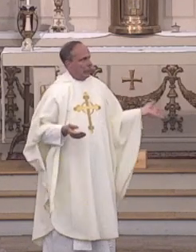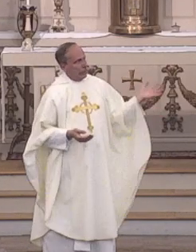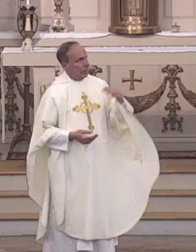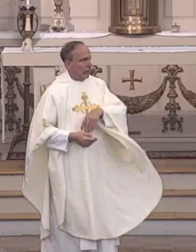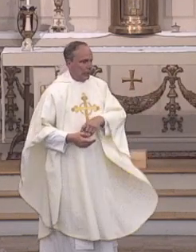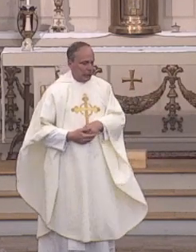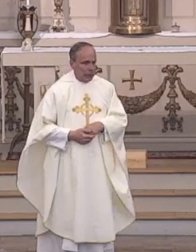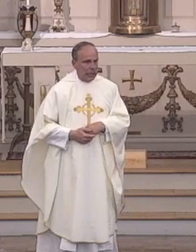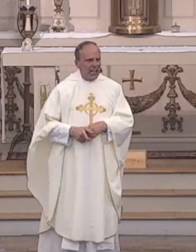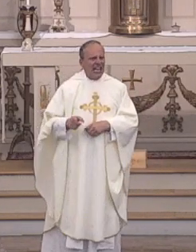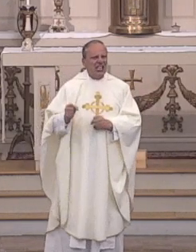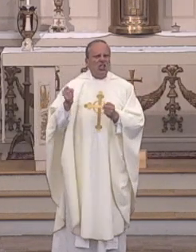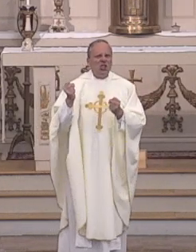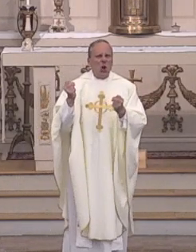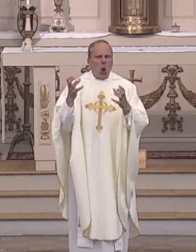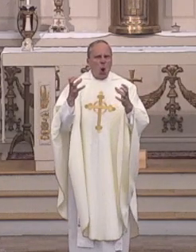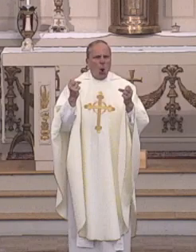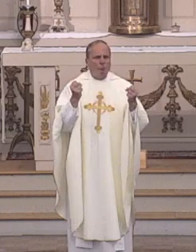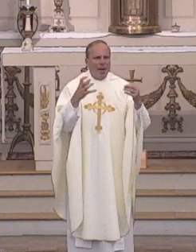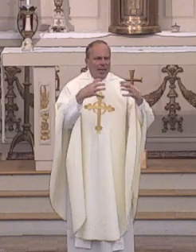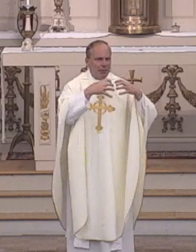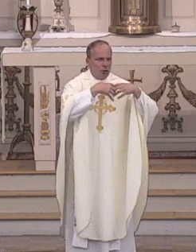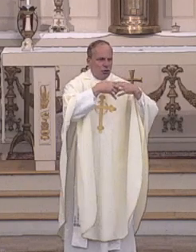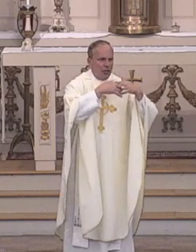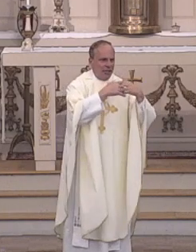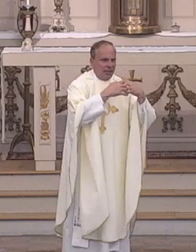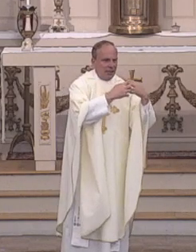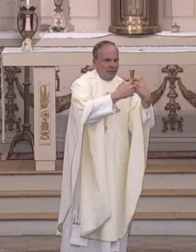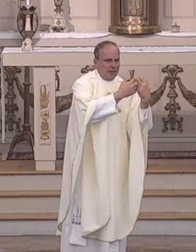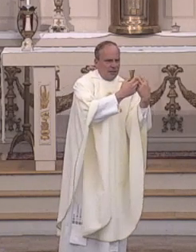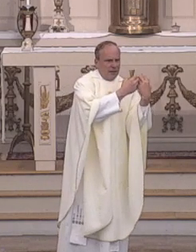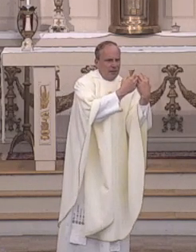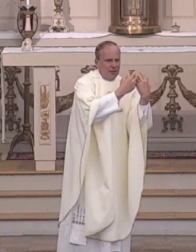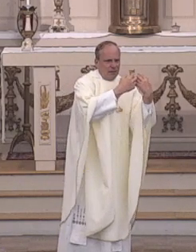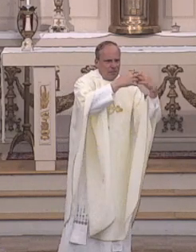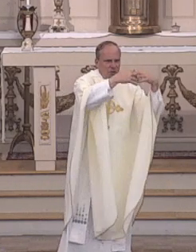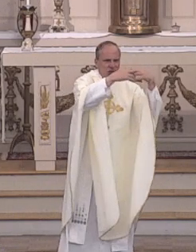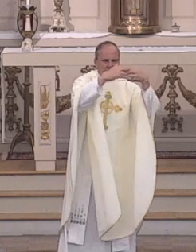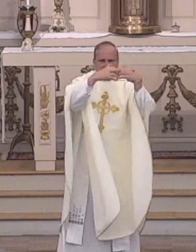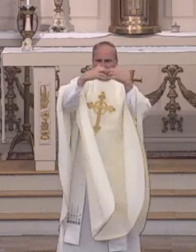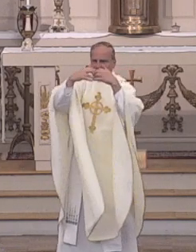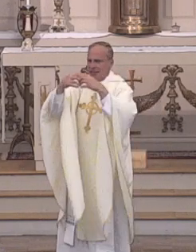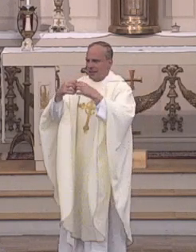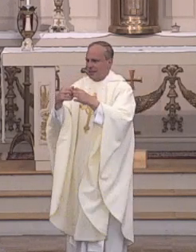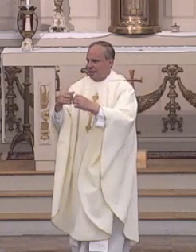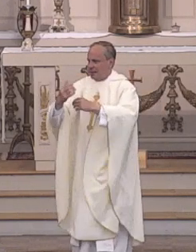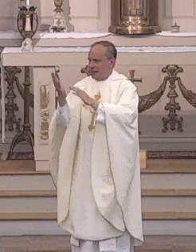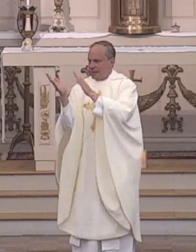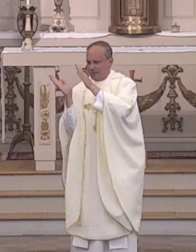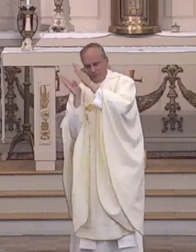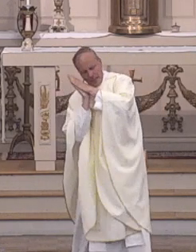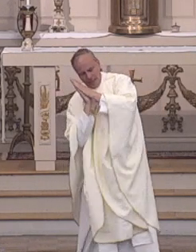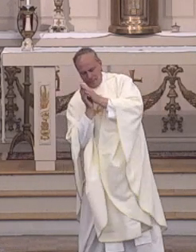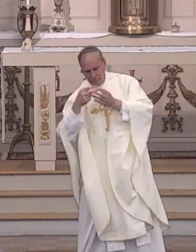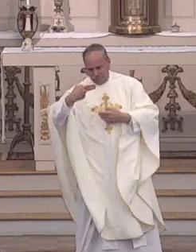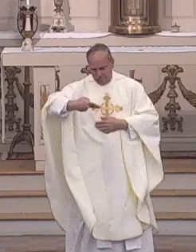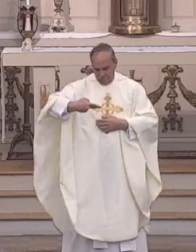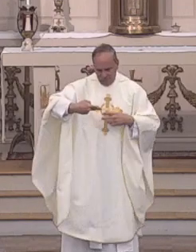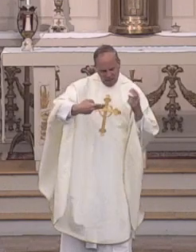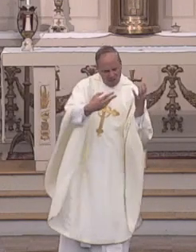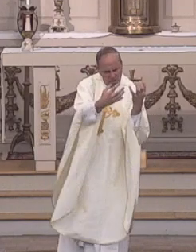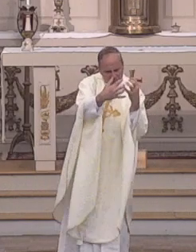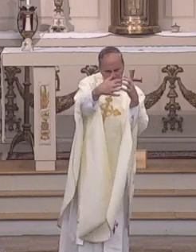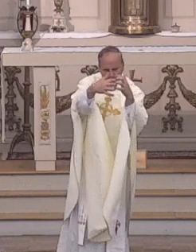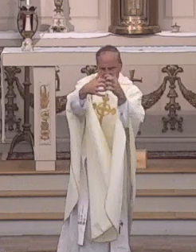are saying, oh, poor guy, come on in and see. And he had so many machines that he was hooked up